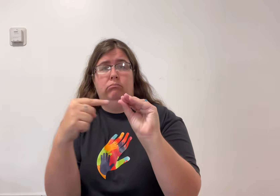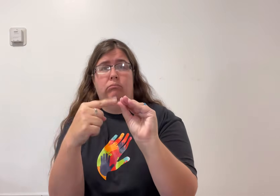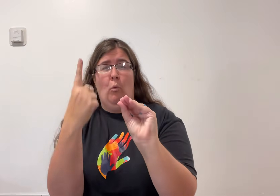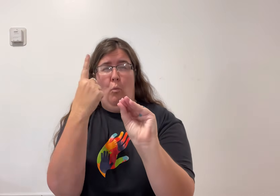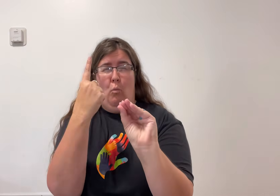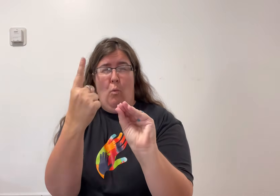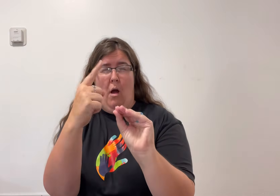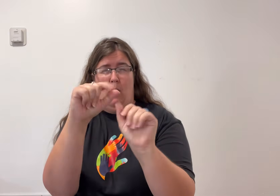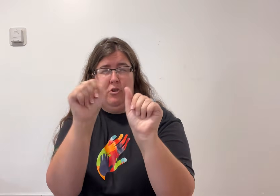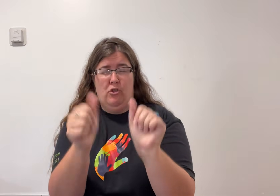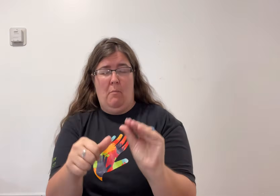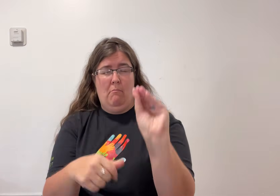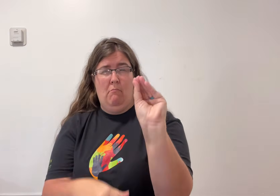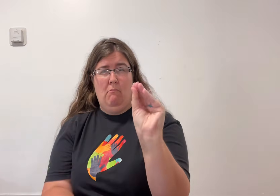you what this one hand shape can do.